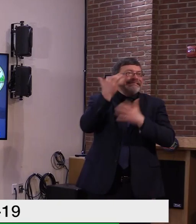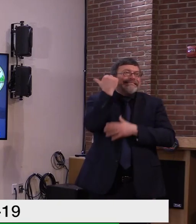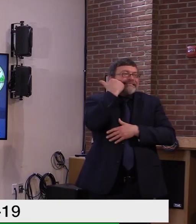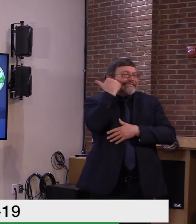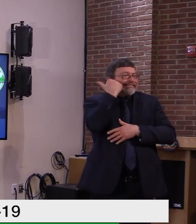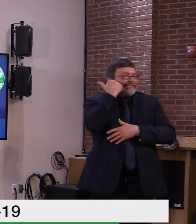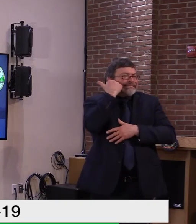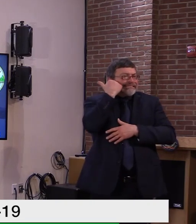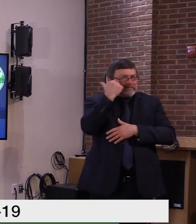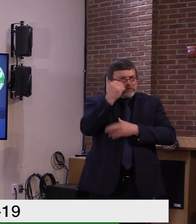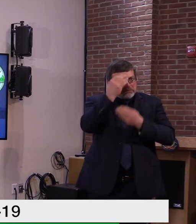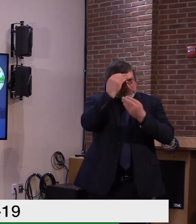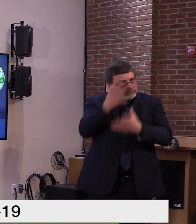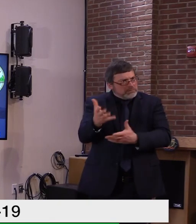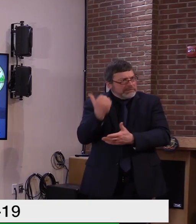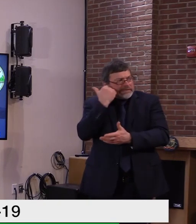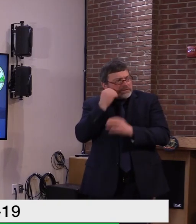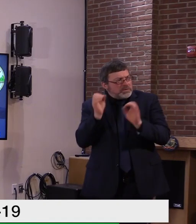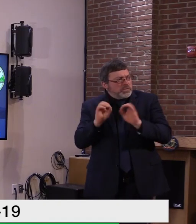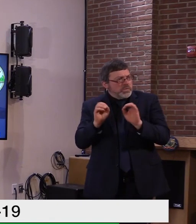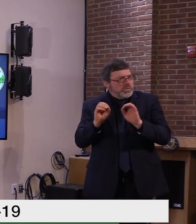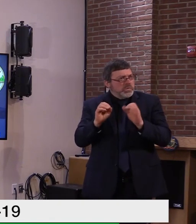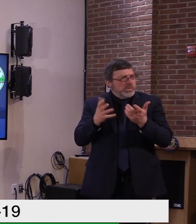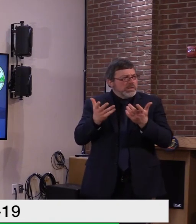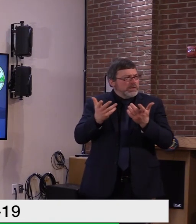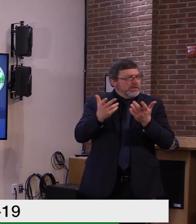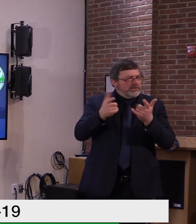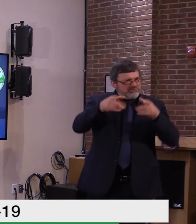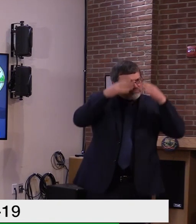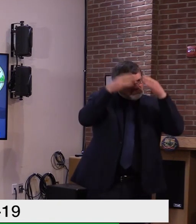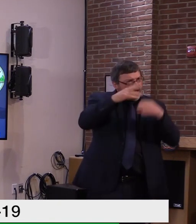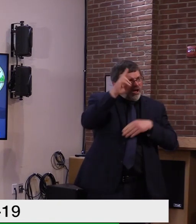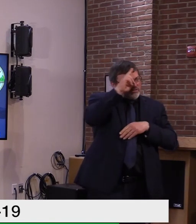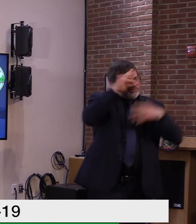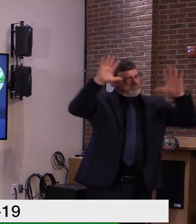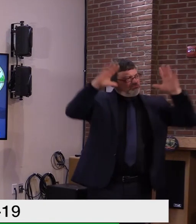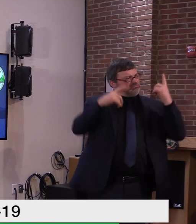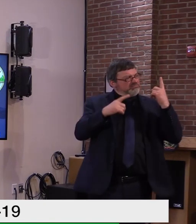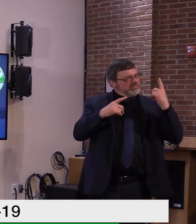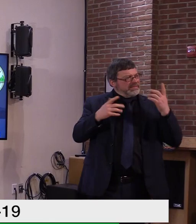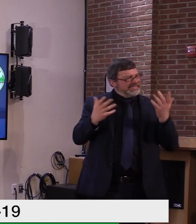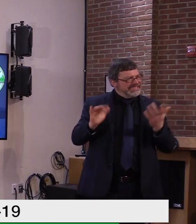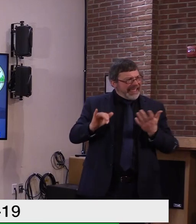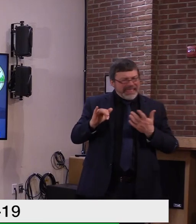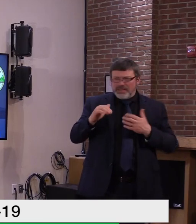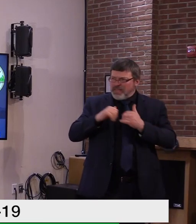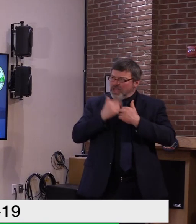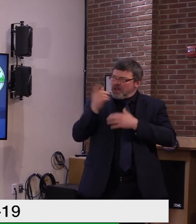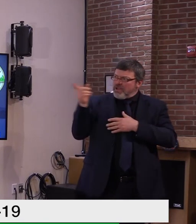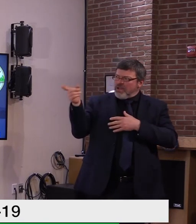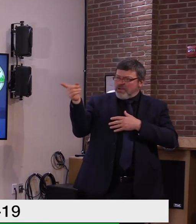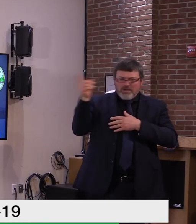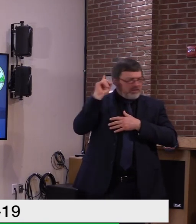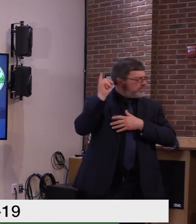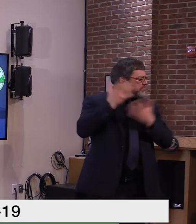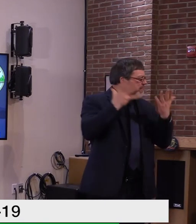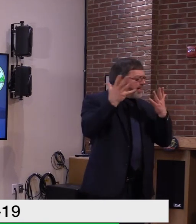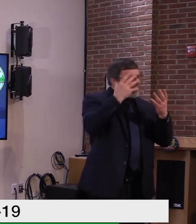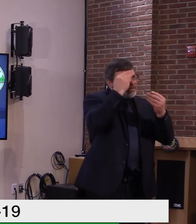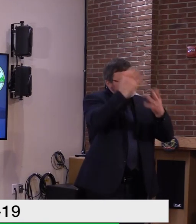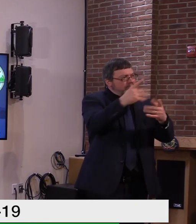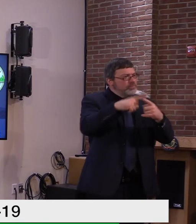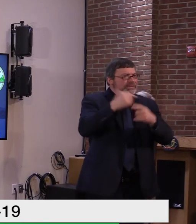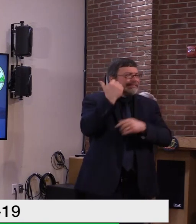How is it exactly is the state letting Group 1A know about when they'll get vaccinated, and was our communication systems ready for the